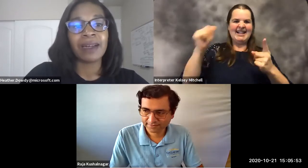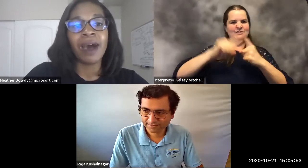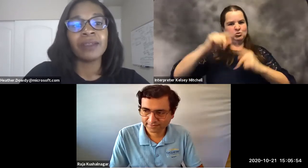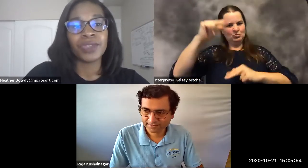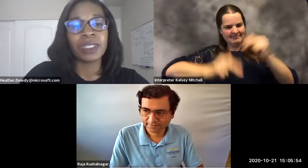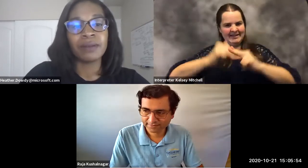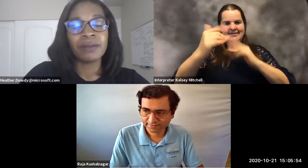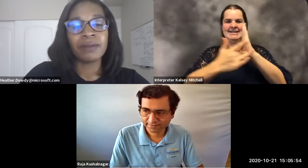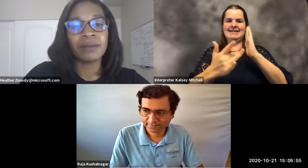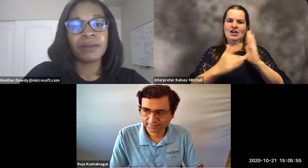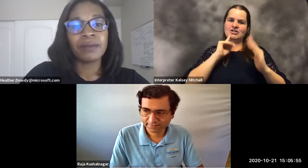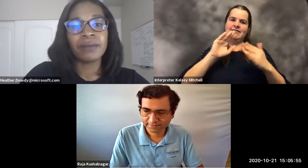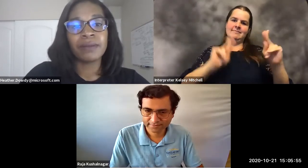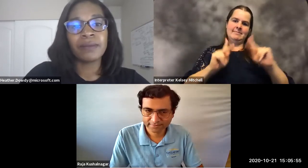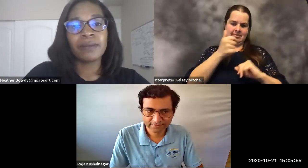that technology.